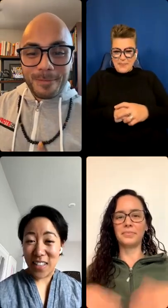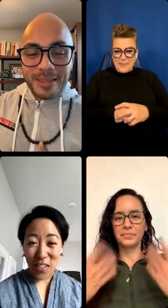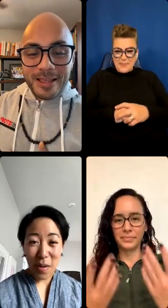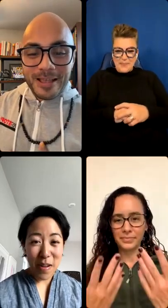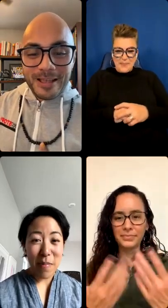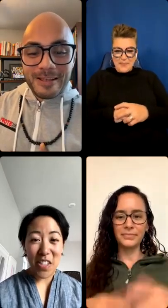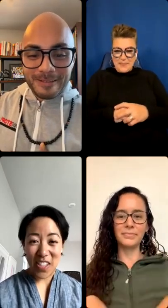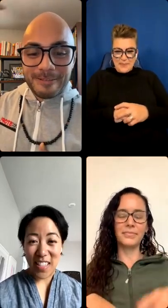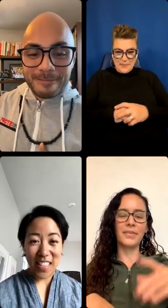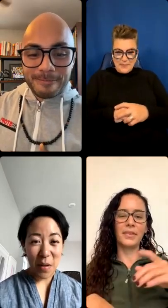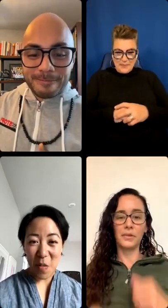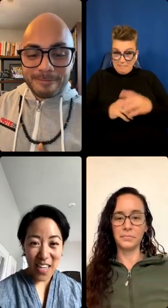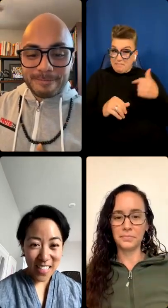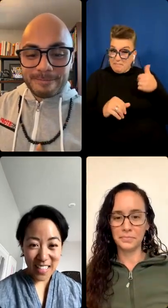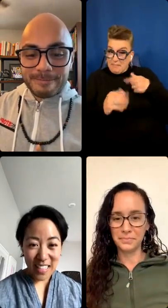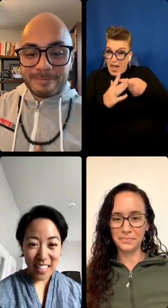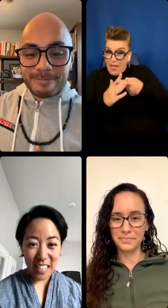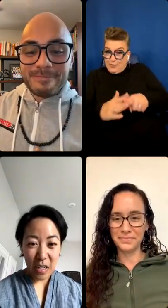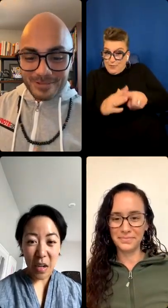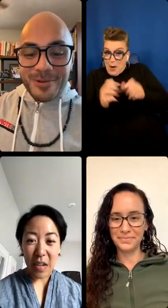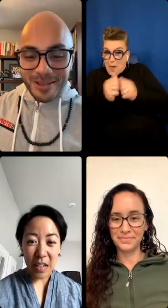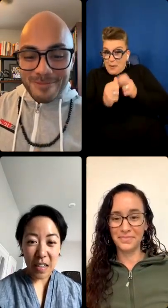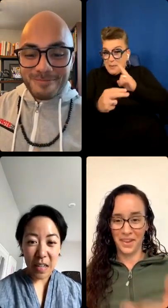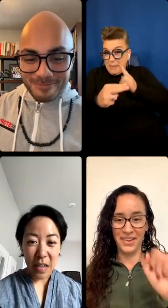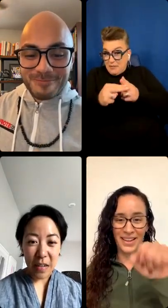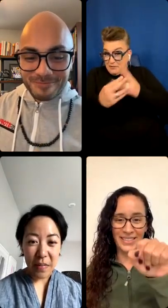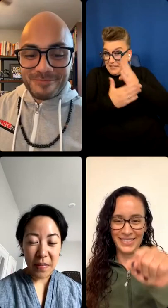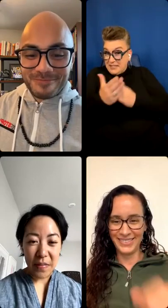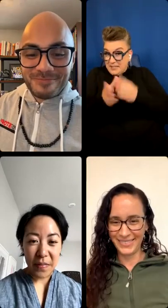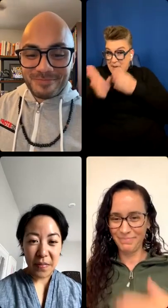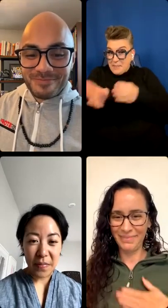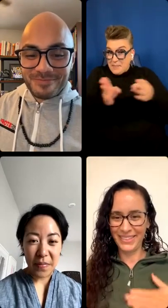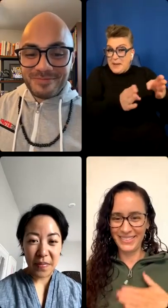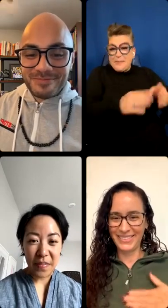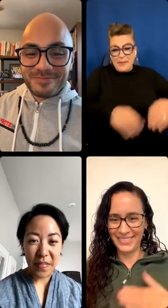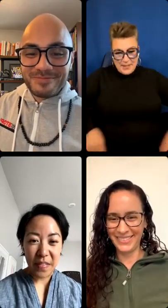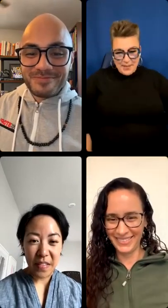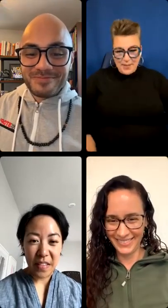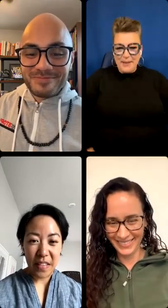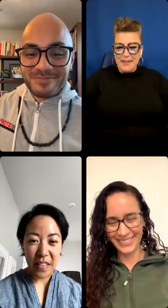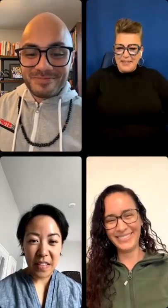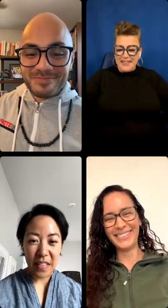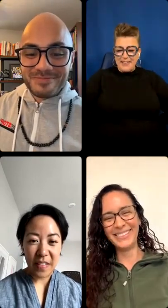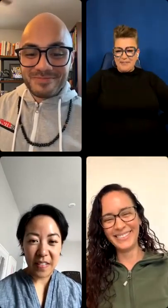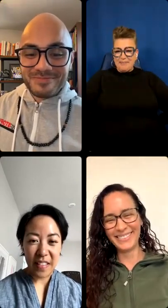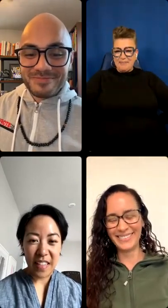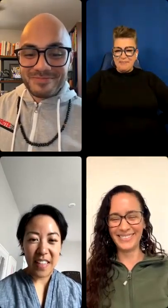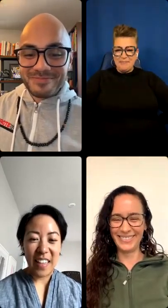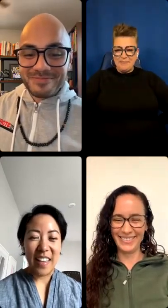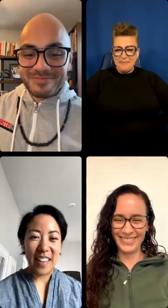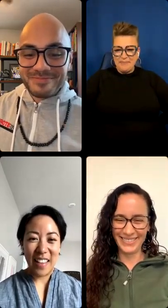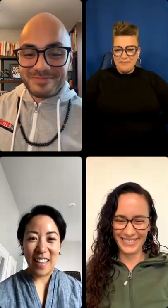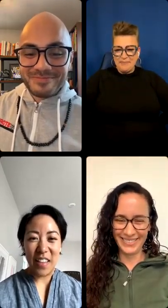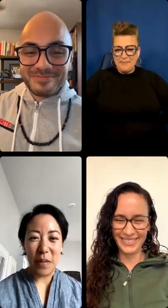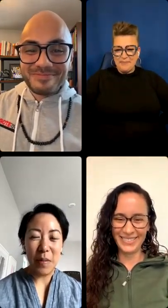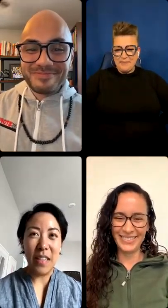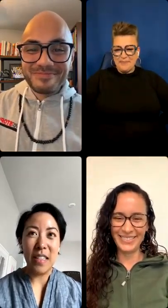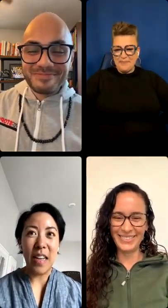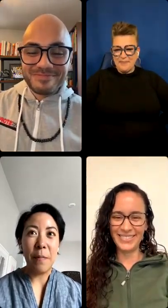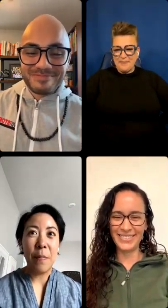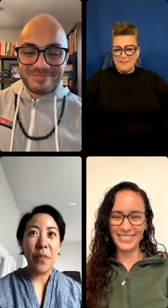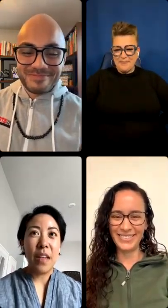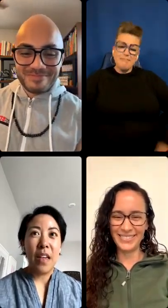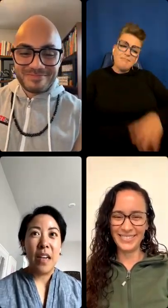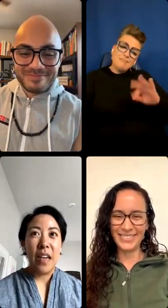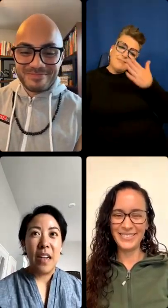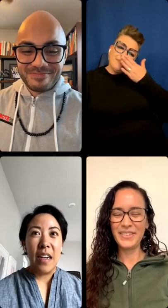I can start by mentioning some ways. Okay. Please do, Melody. Thank you,